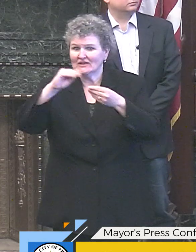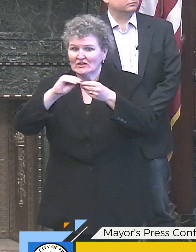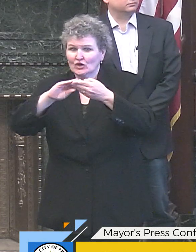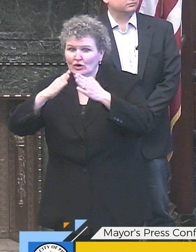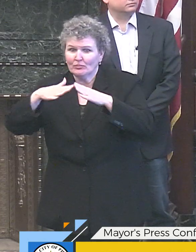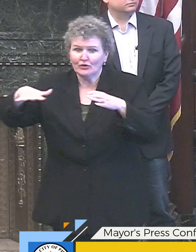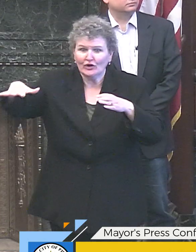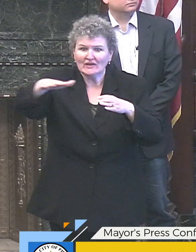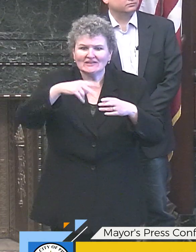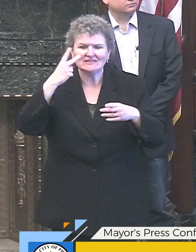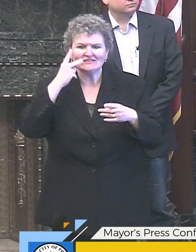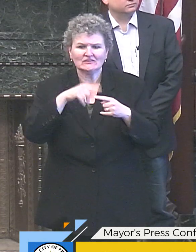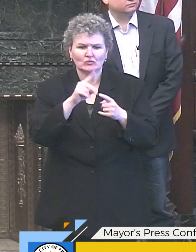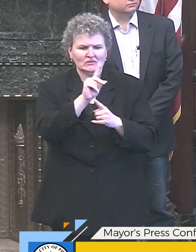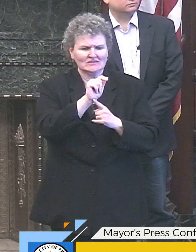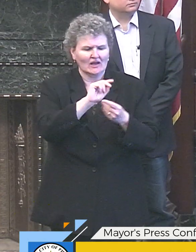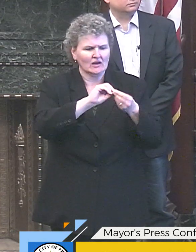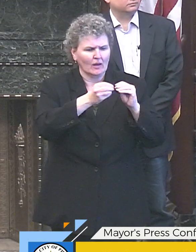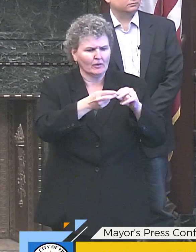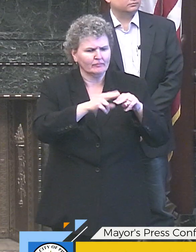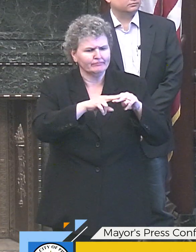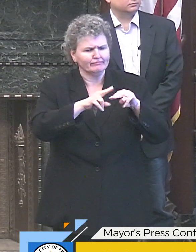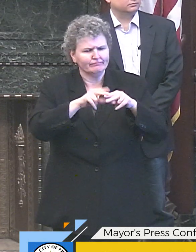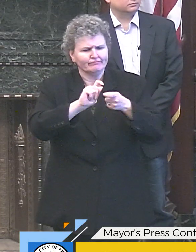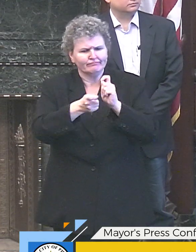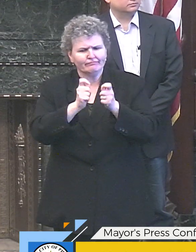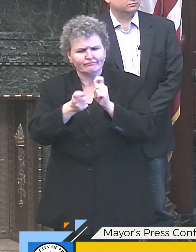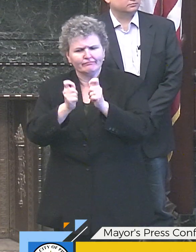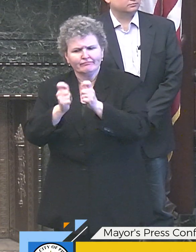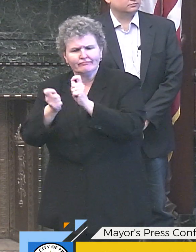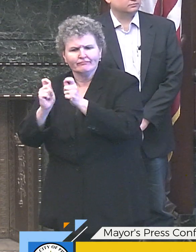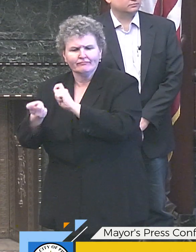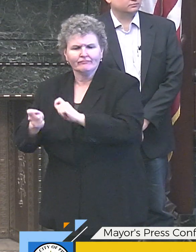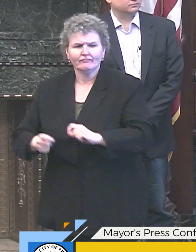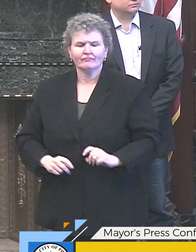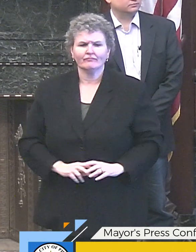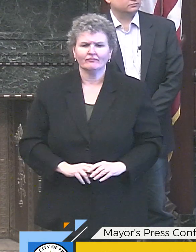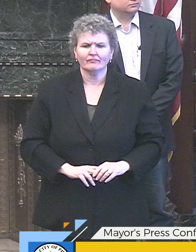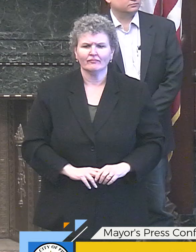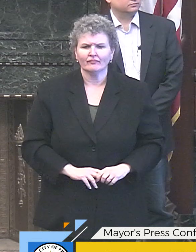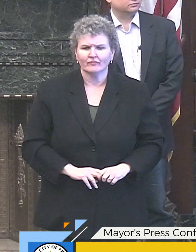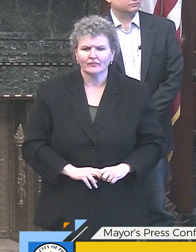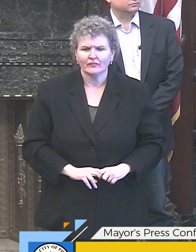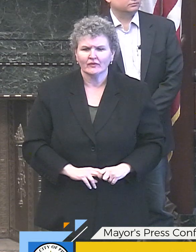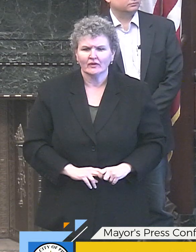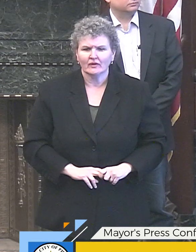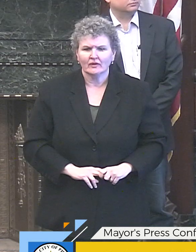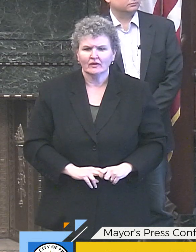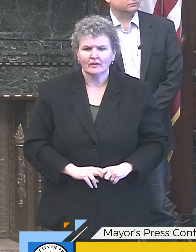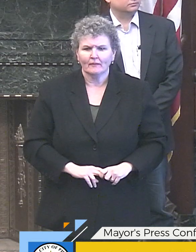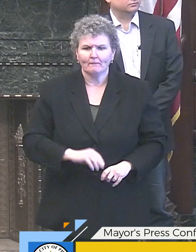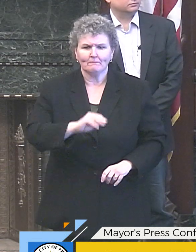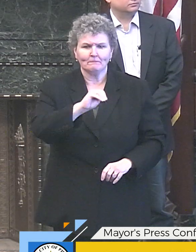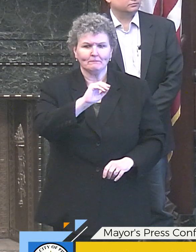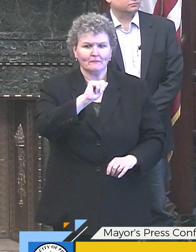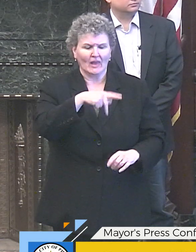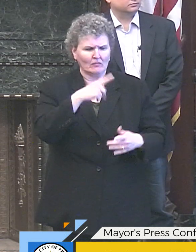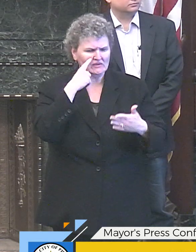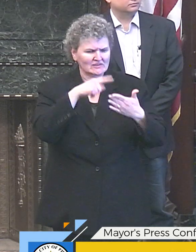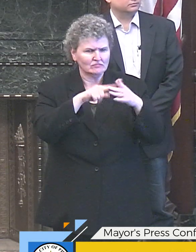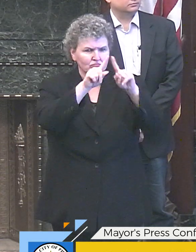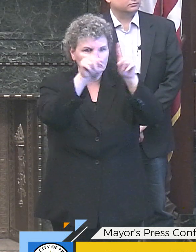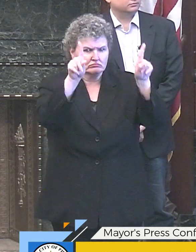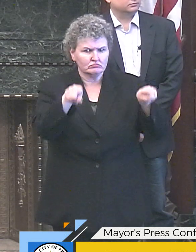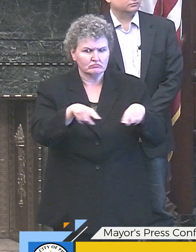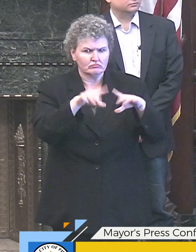data. Are you encouraged at all by any of the heat mapping that is now public, tracking fevers across